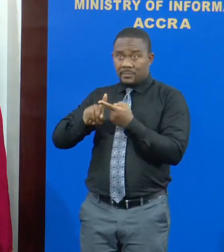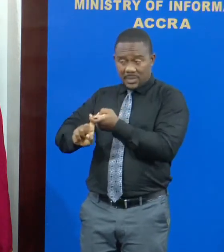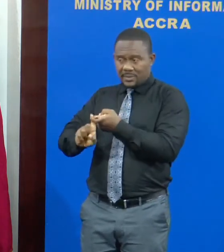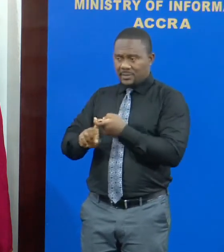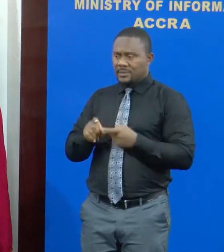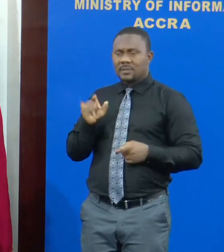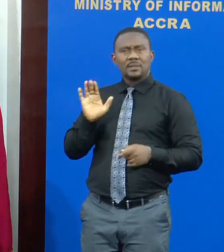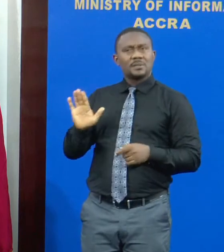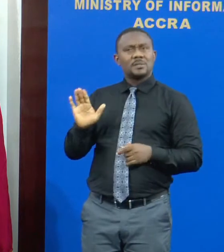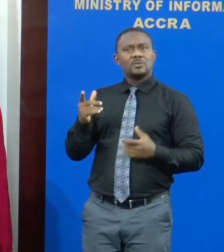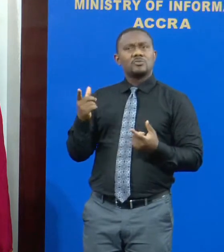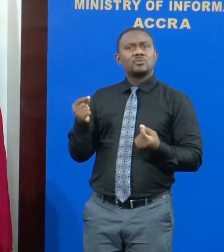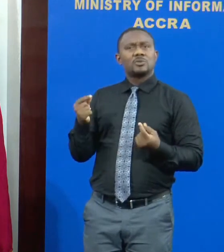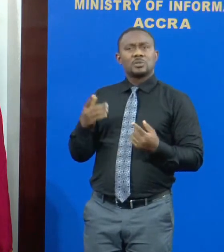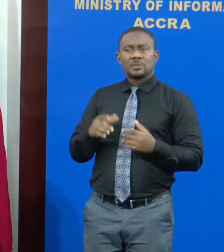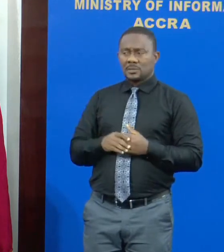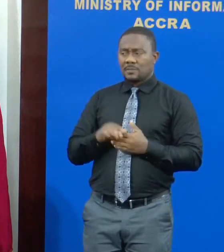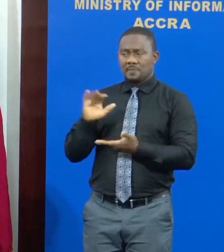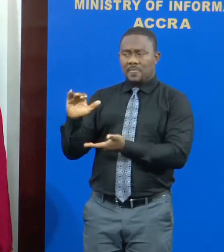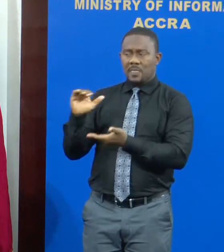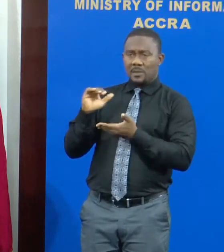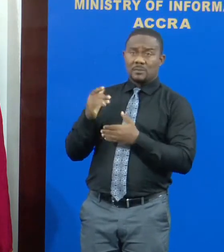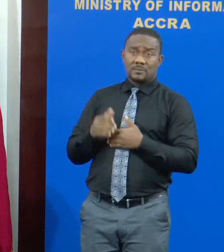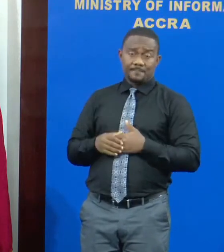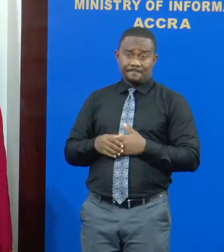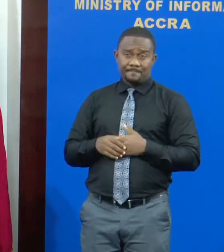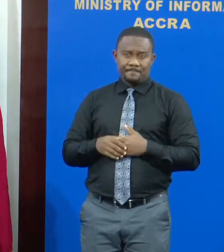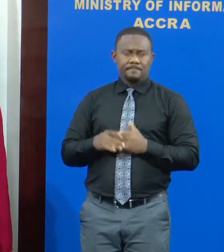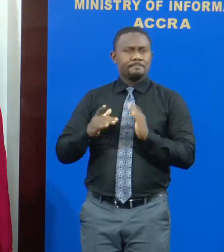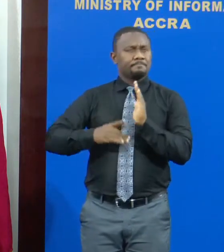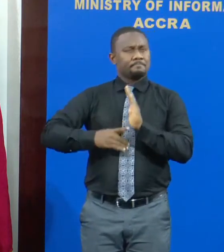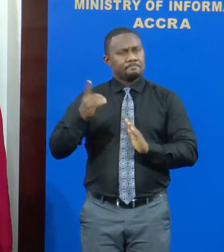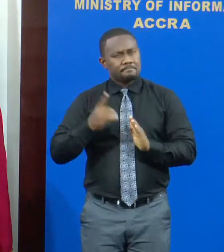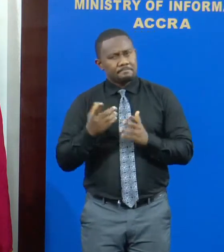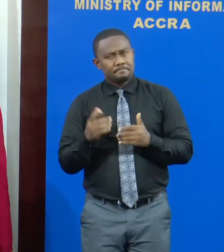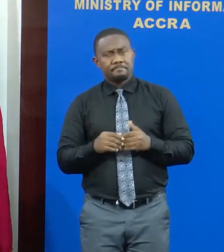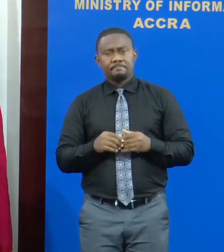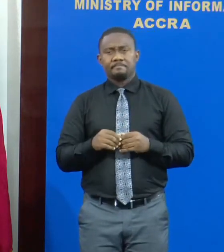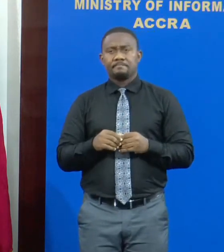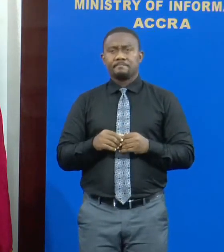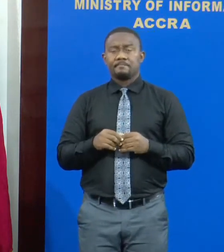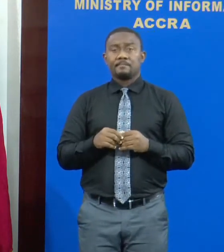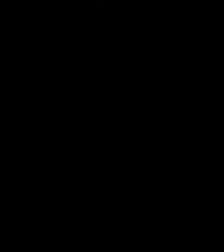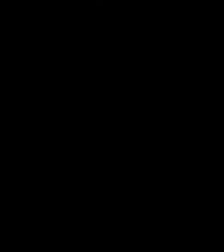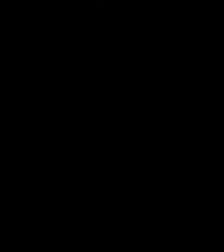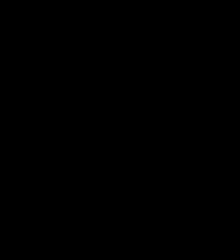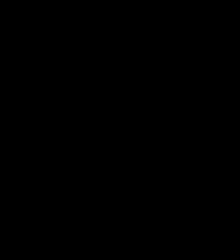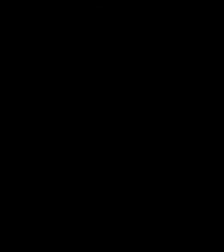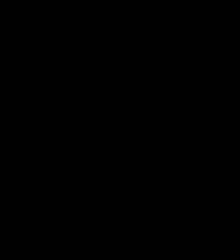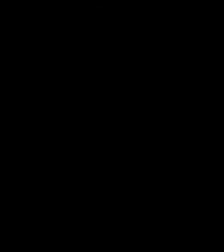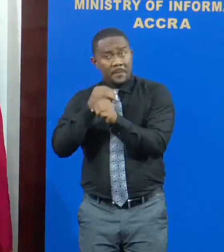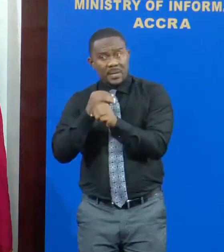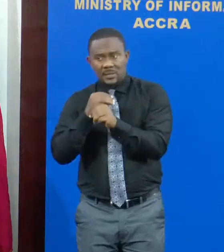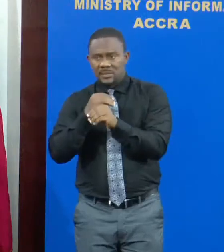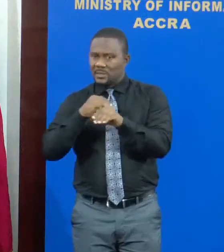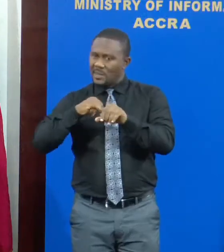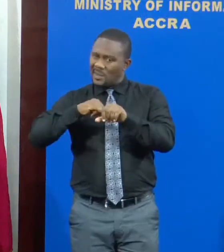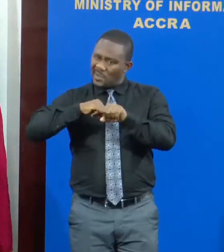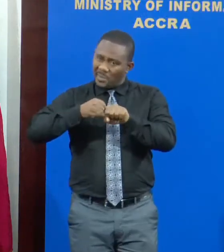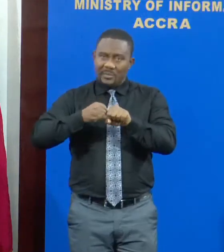business was to provide, to conceive, develop, and manufacture and implement the